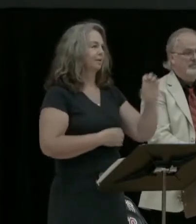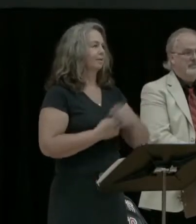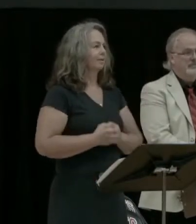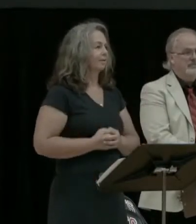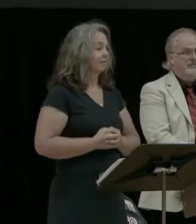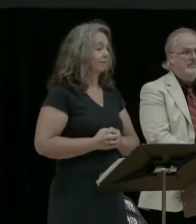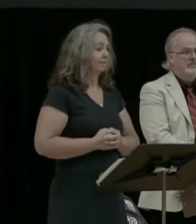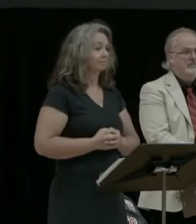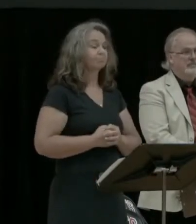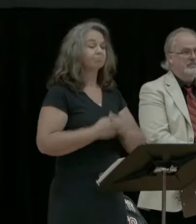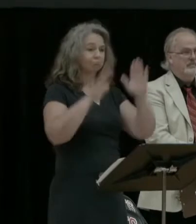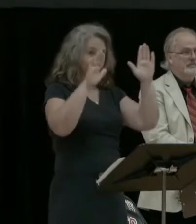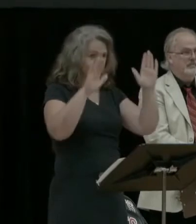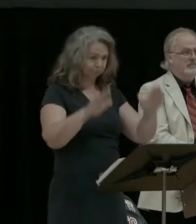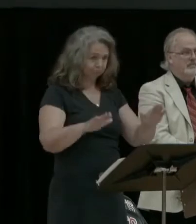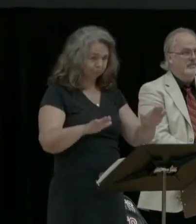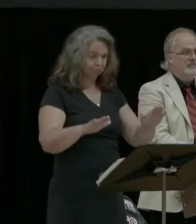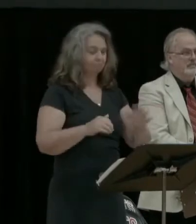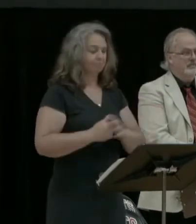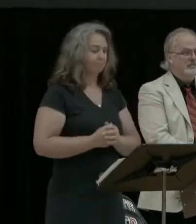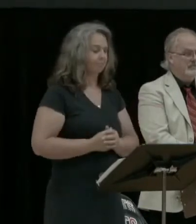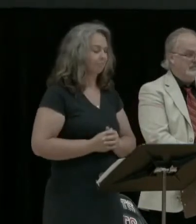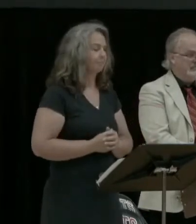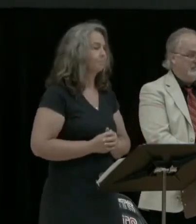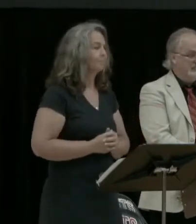Graduates may be seated.